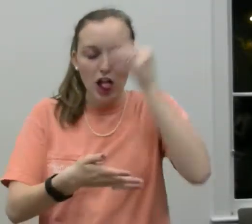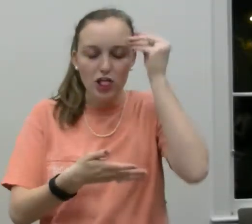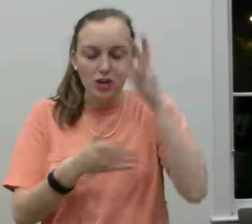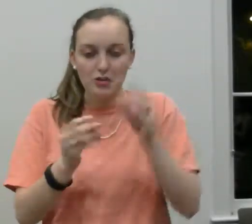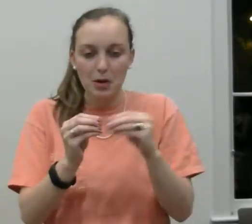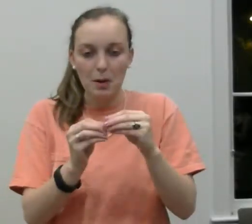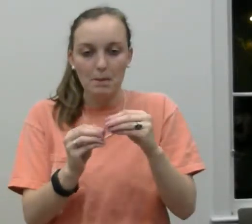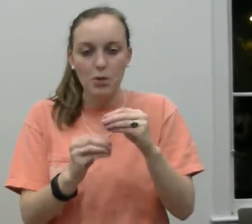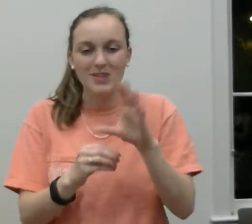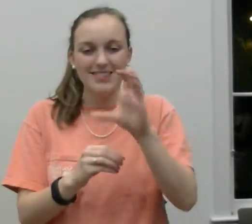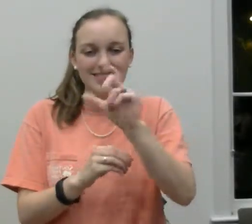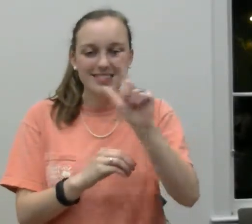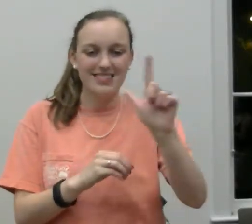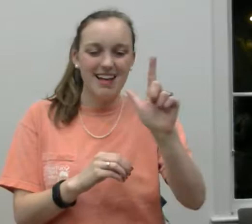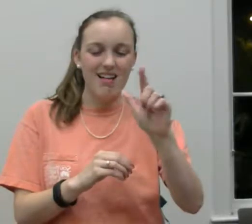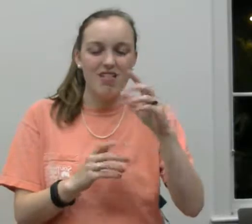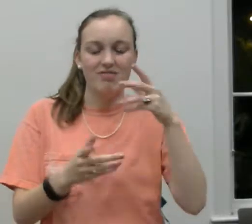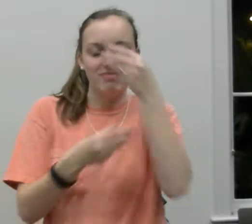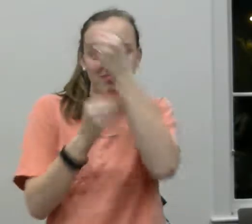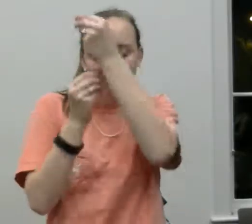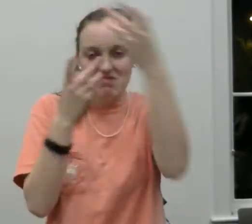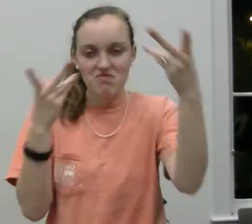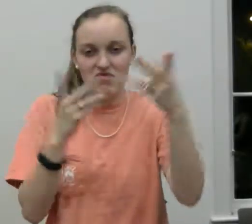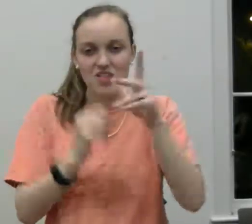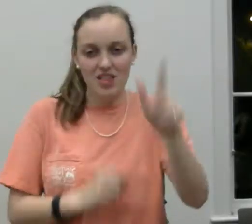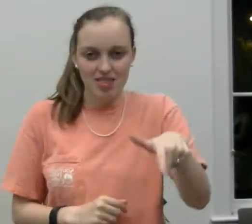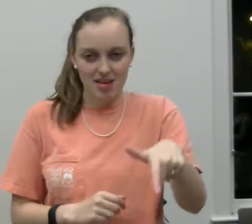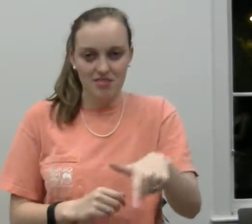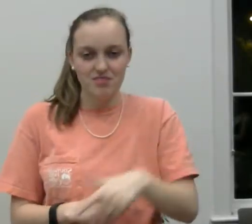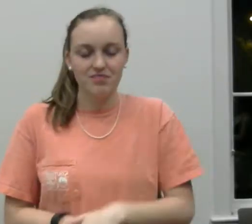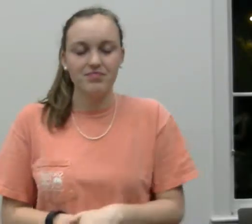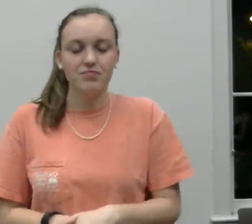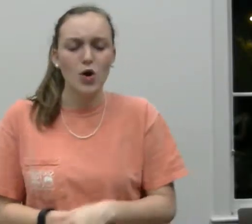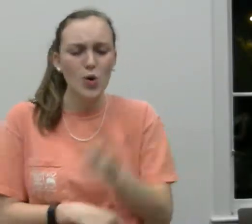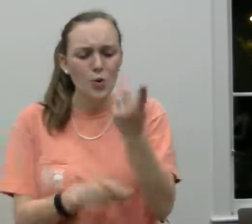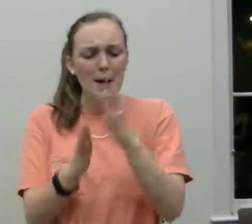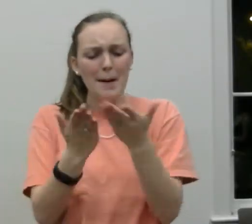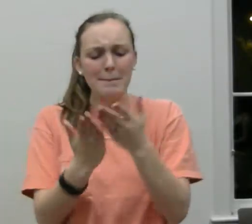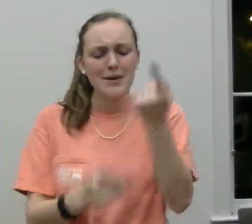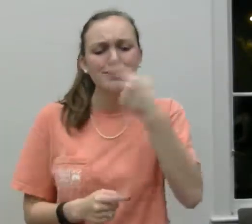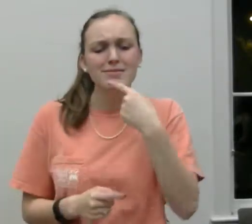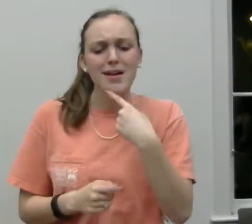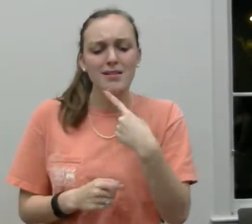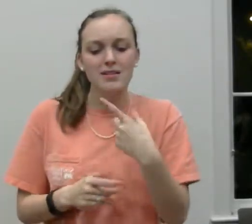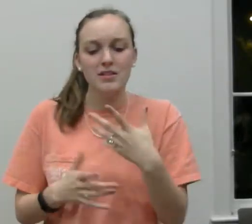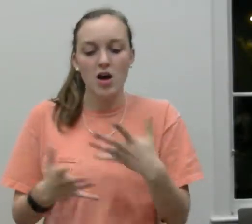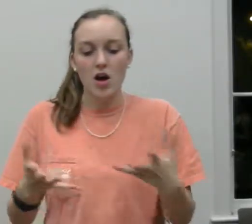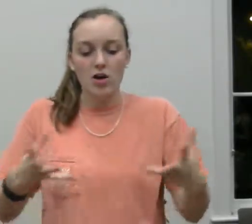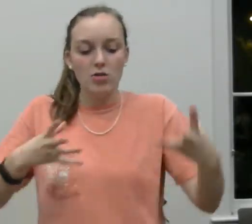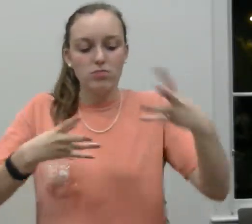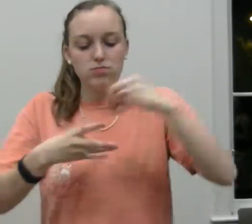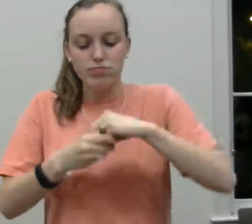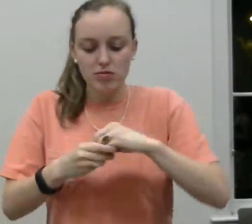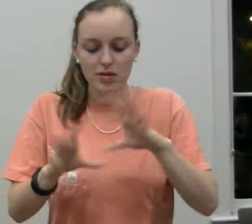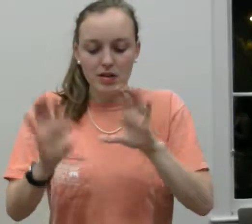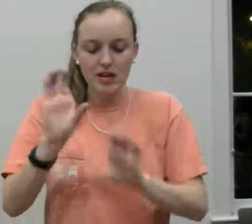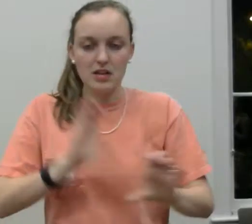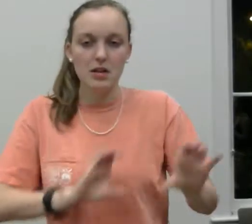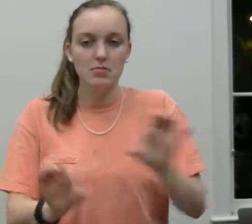theory later on. One of the books that we were looking at says complex chemistry, and I have added in that I believe that